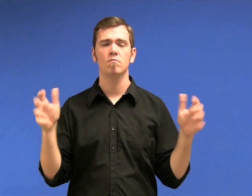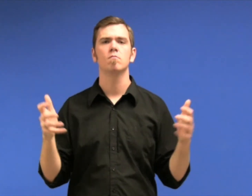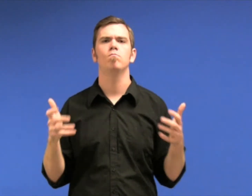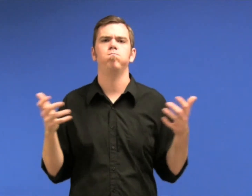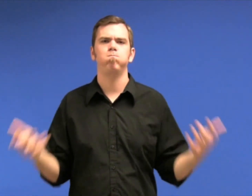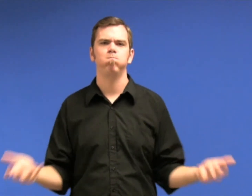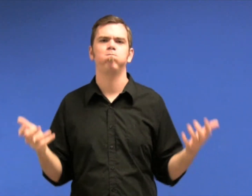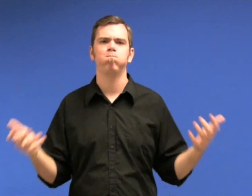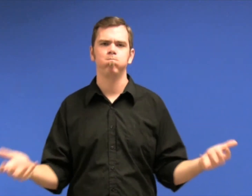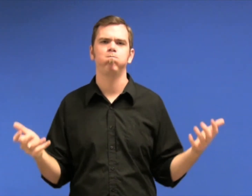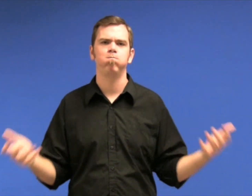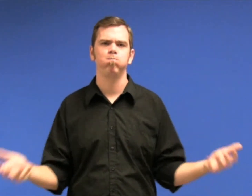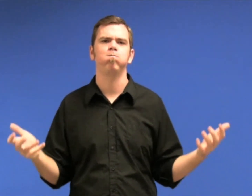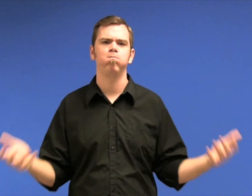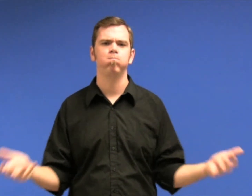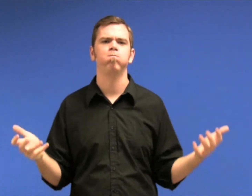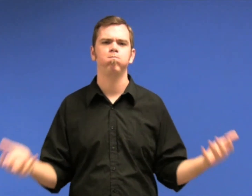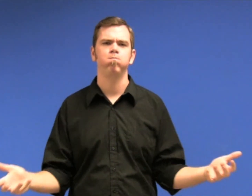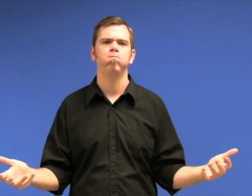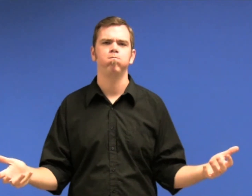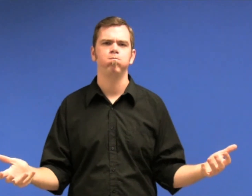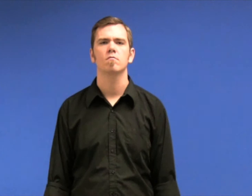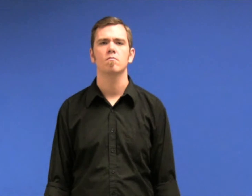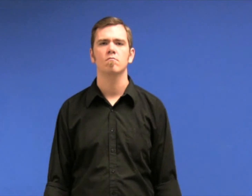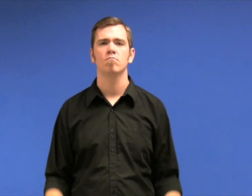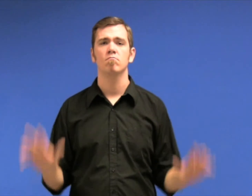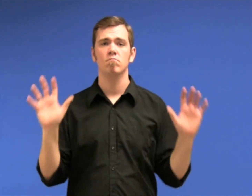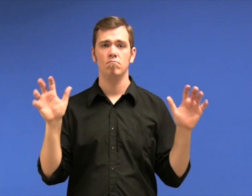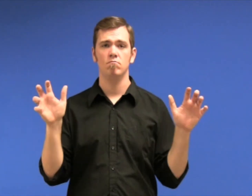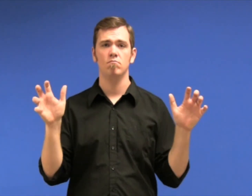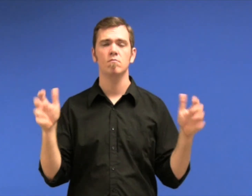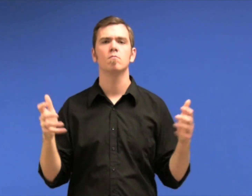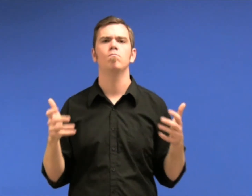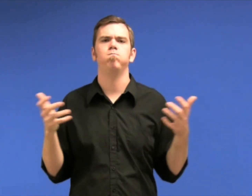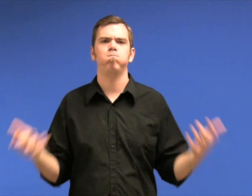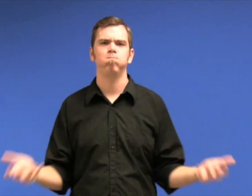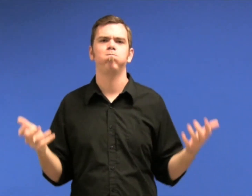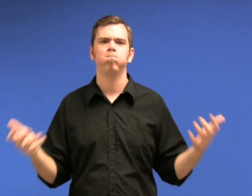we have fat. You want to puff out your cheeks. It's important to puff out your cheeks. Fat.